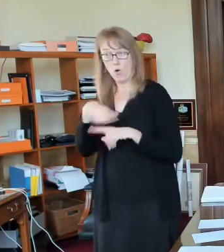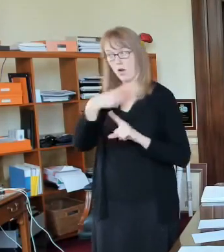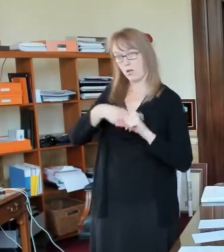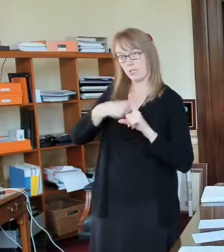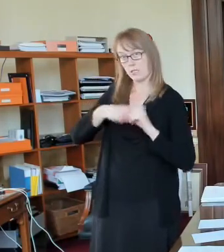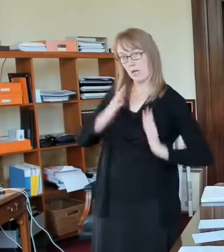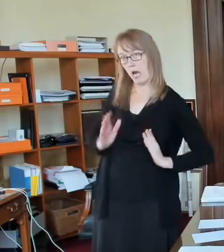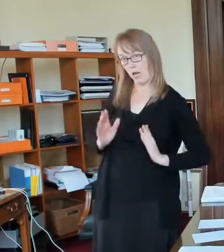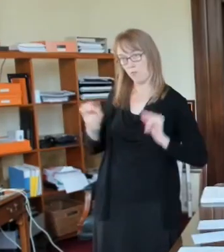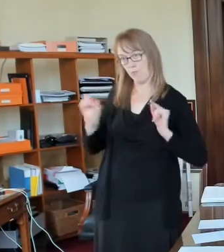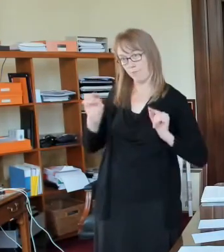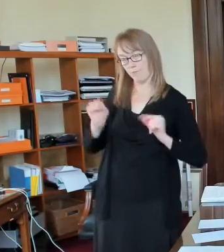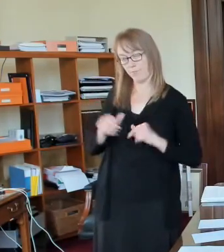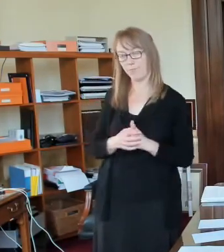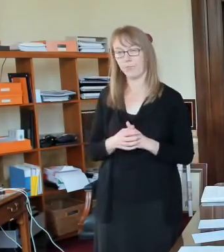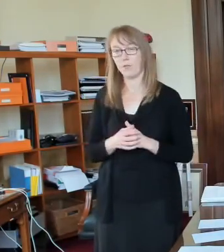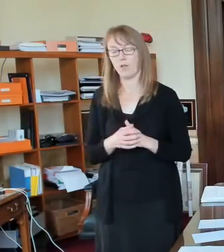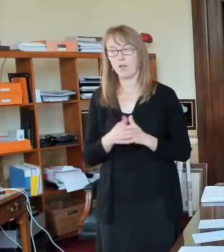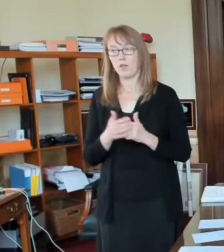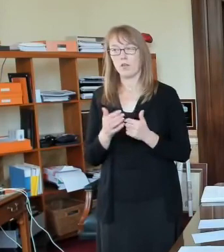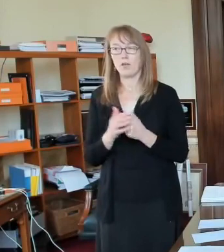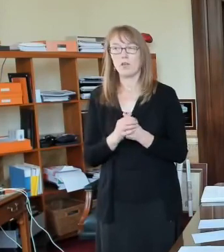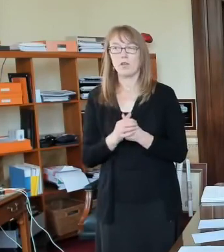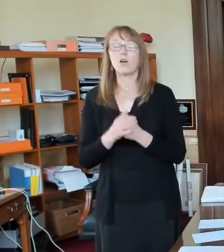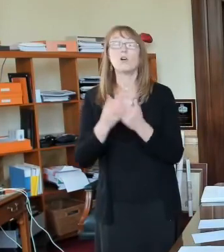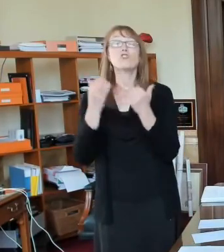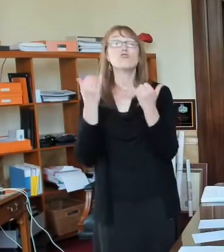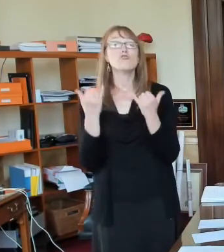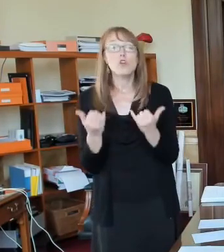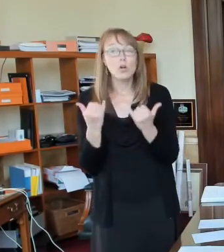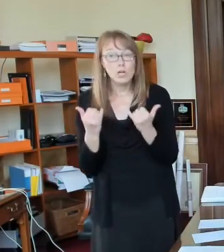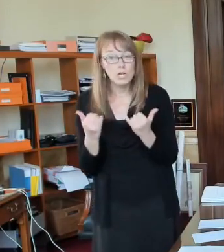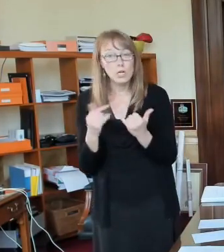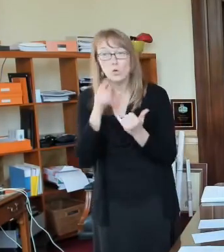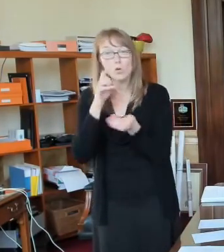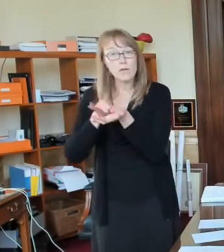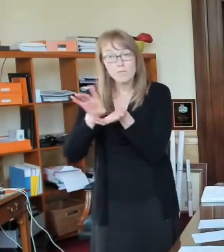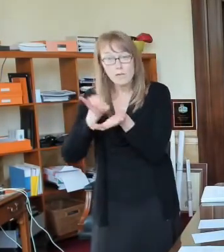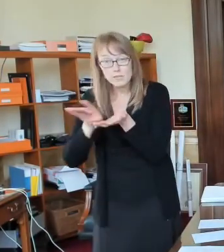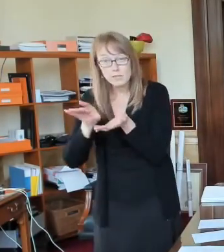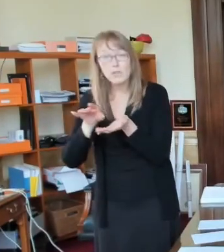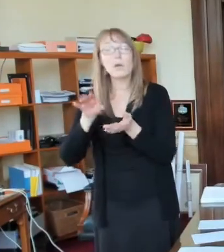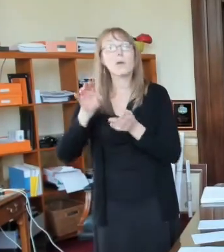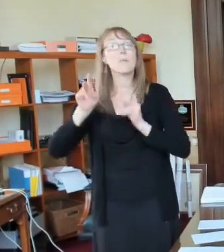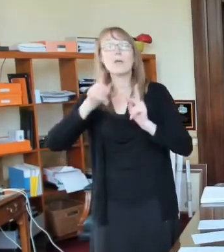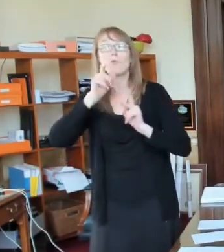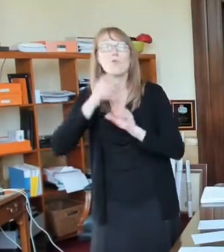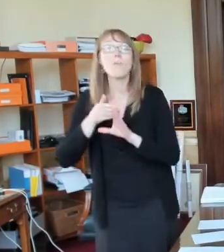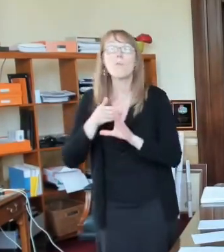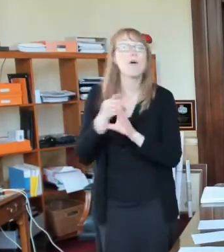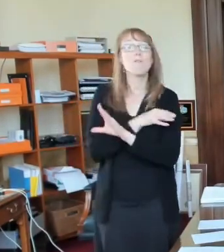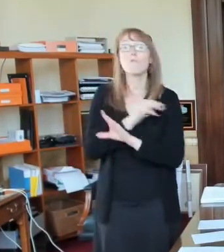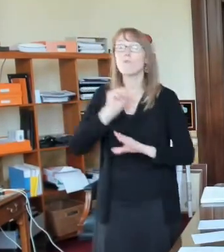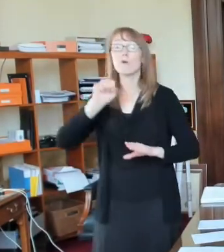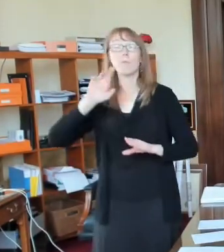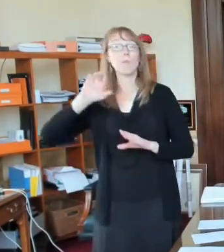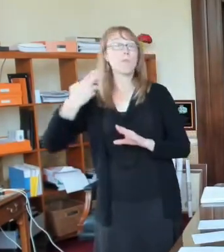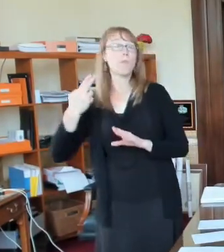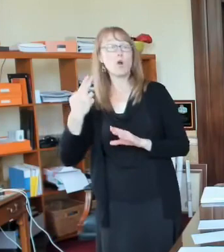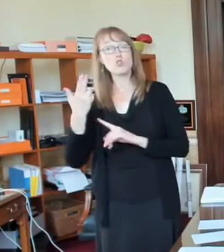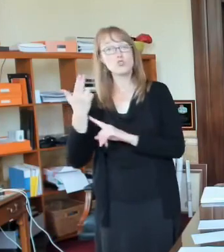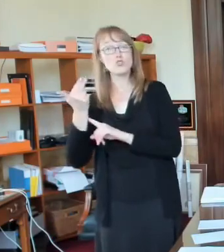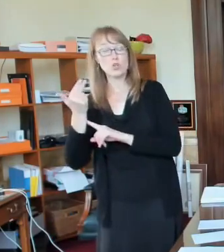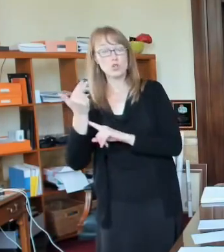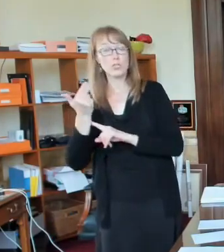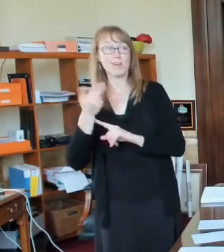were already being evicted before March the 15th. So there were folks before COVID hit.